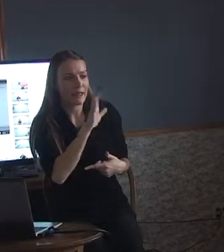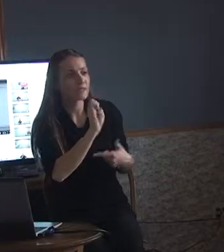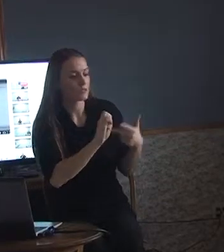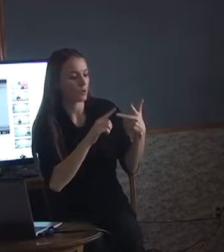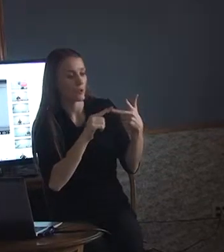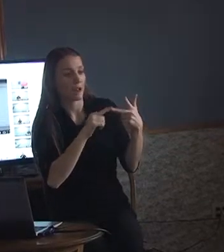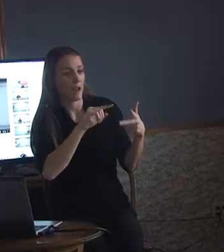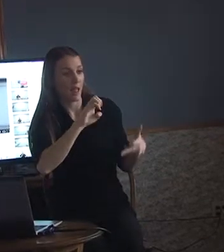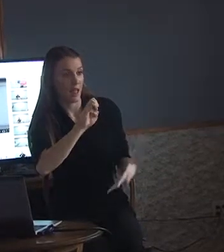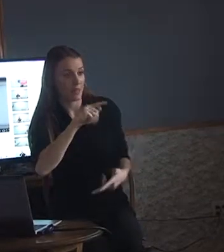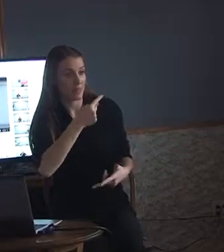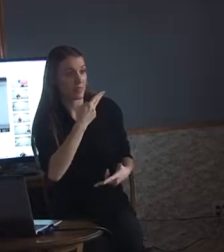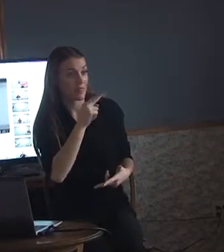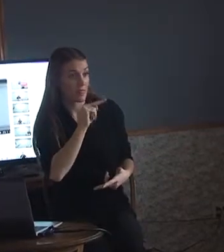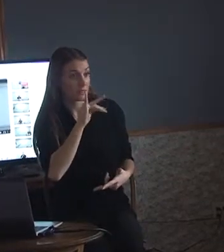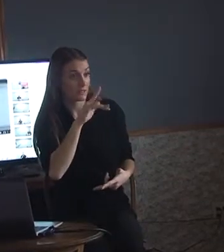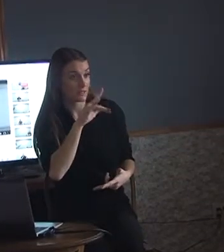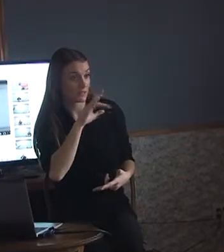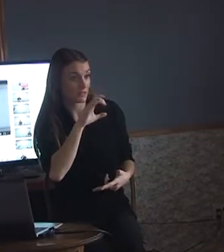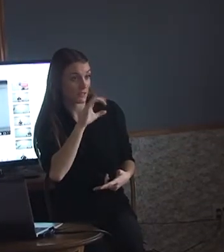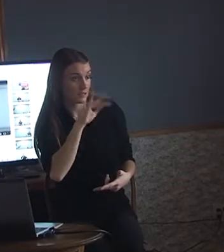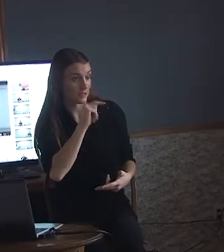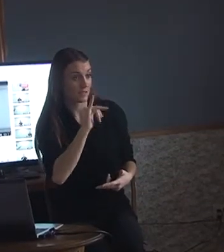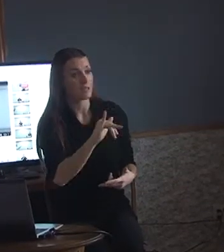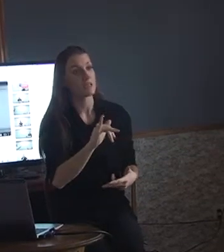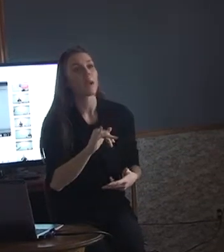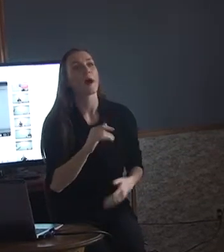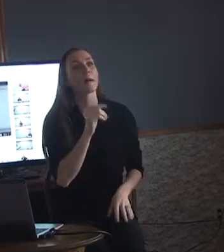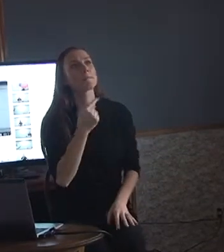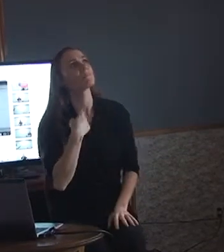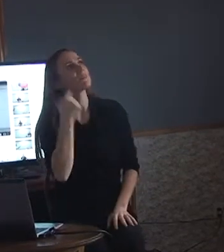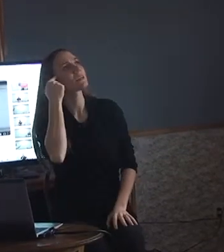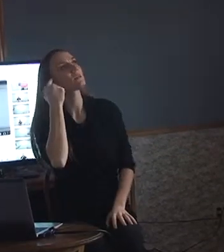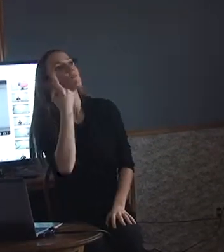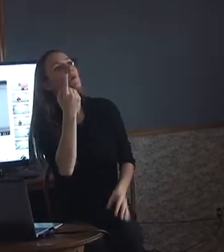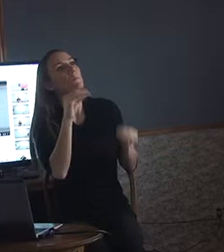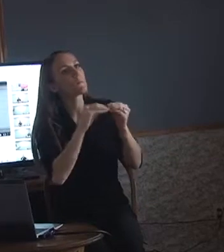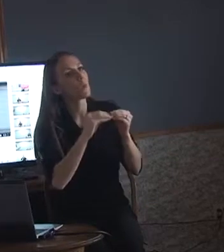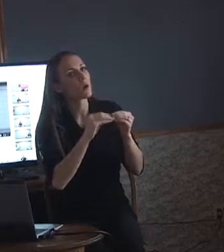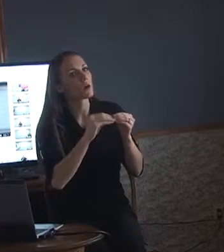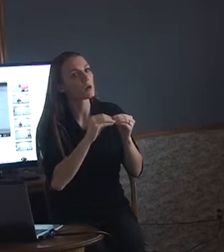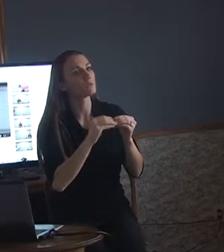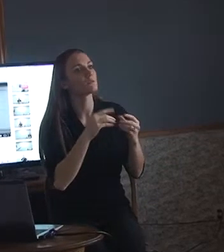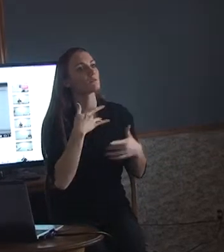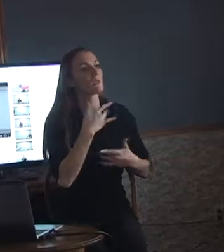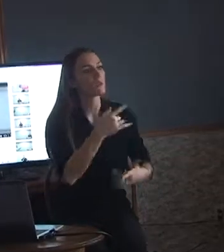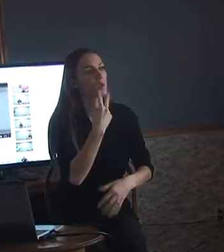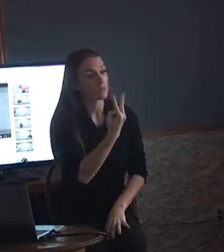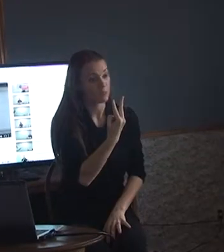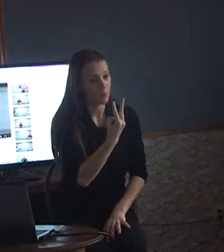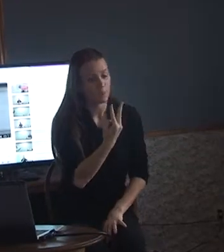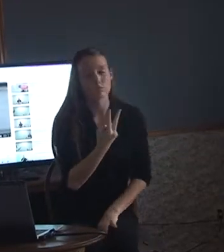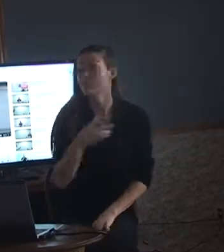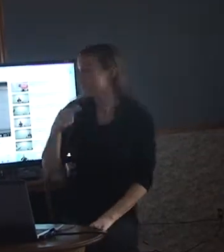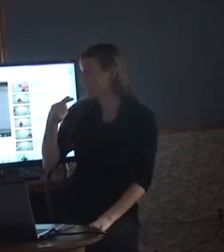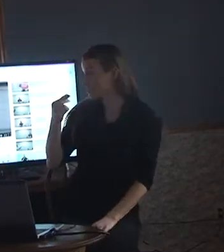more. There's typically only two of them. Gender, very important. Gender